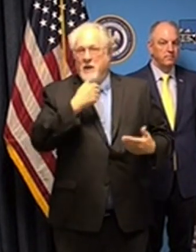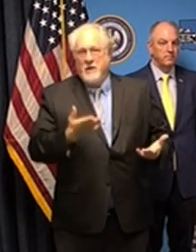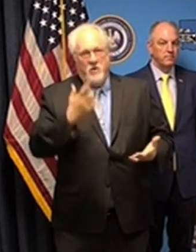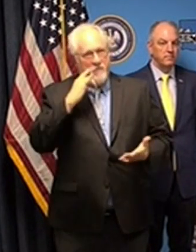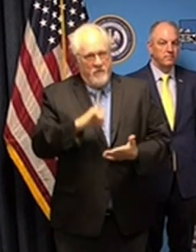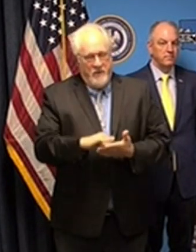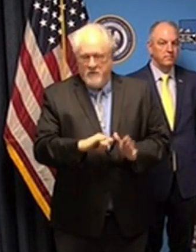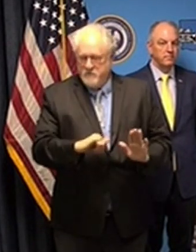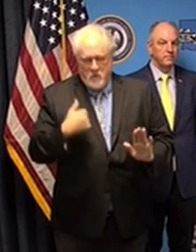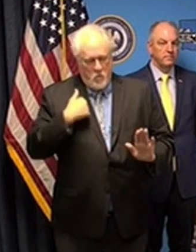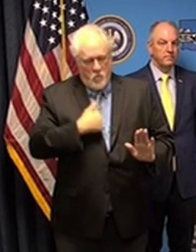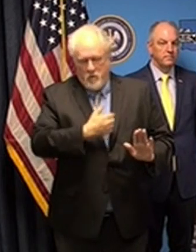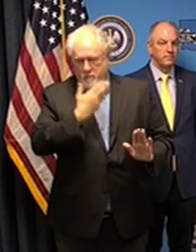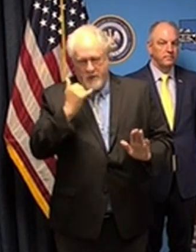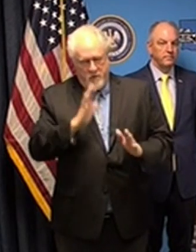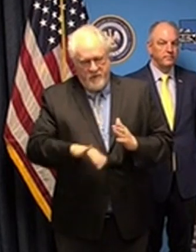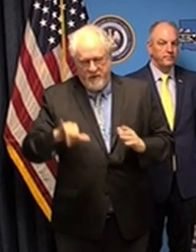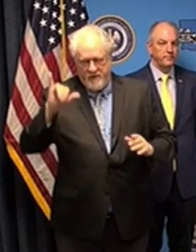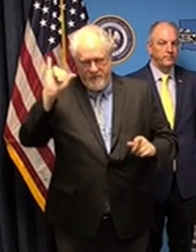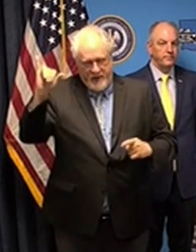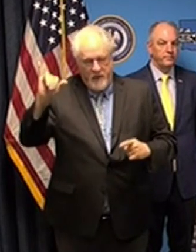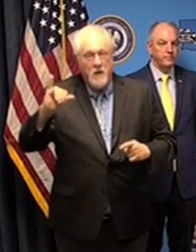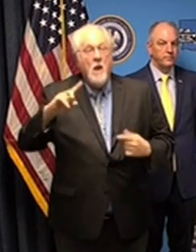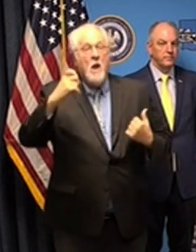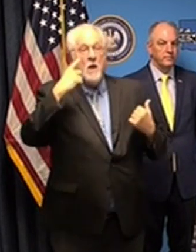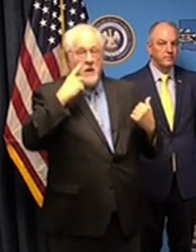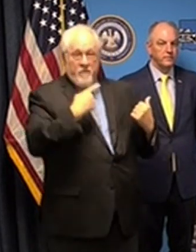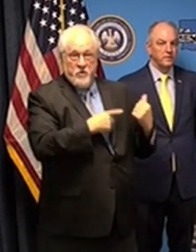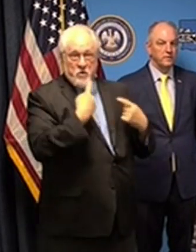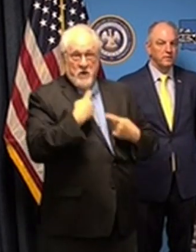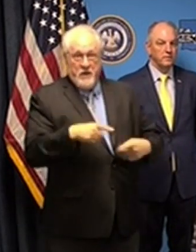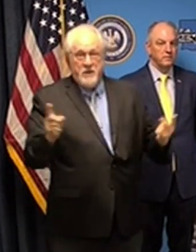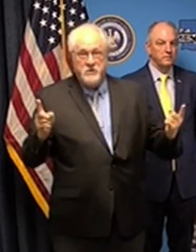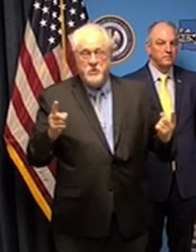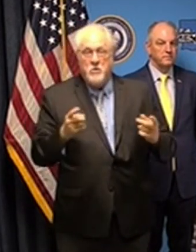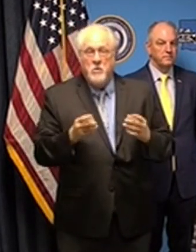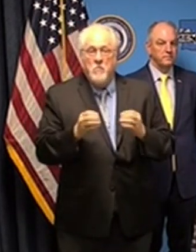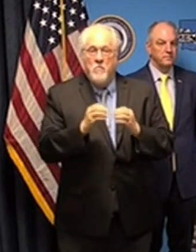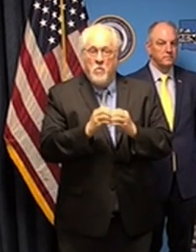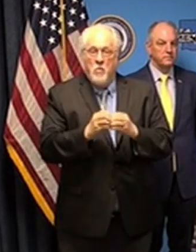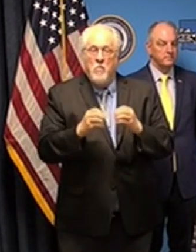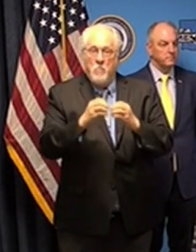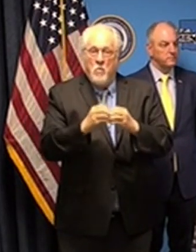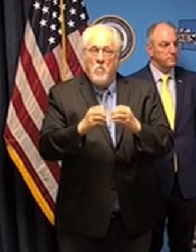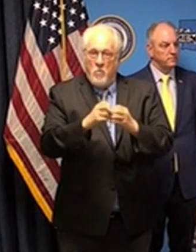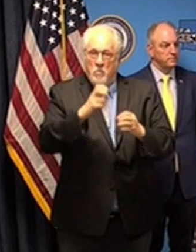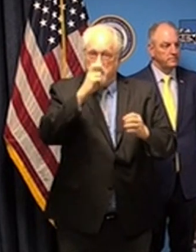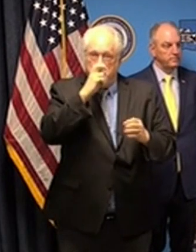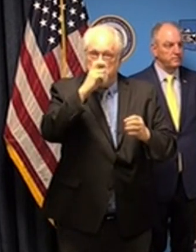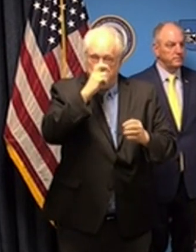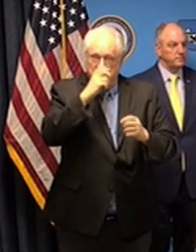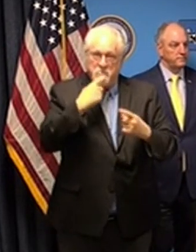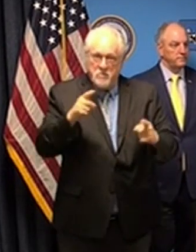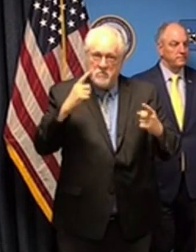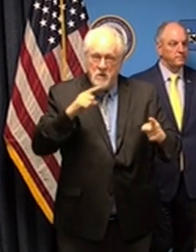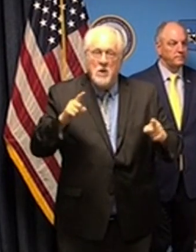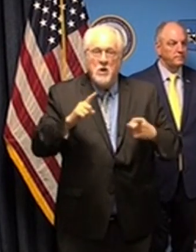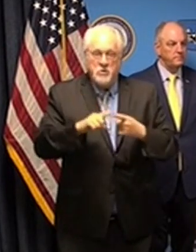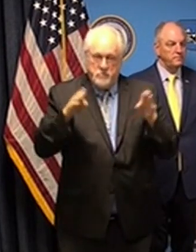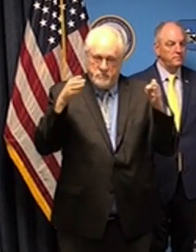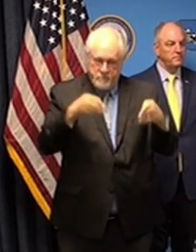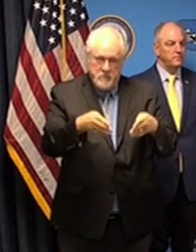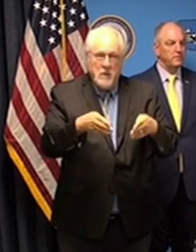that. We're better than that. The governor has issued increasingly more restrictive proclamations